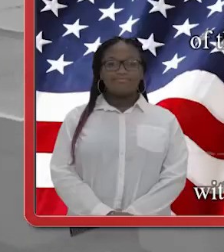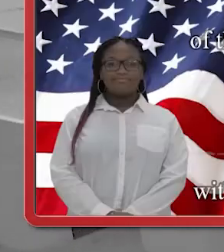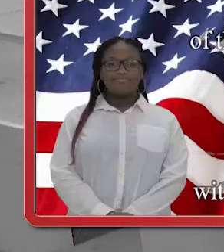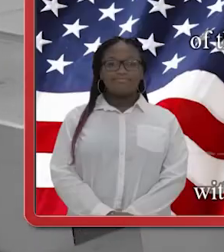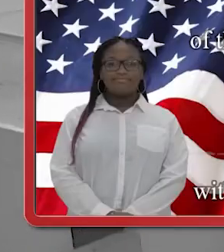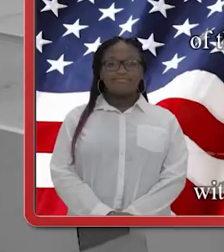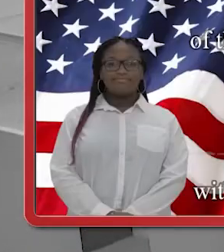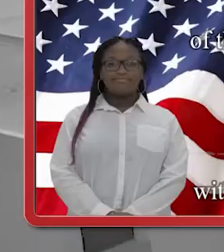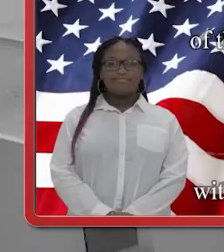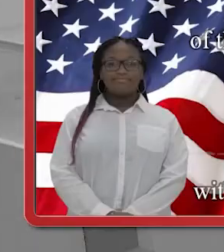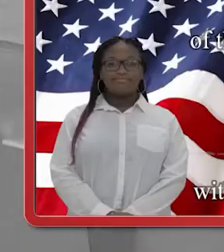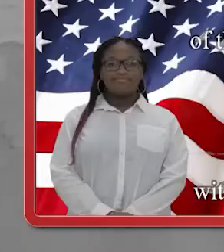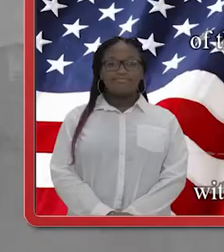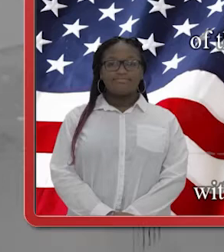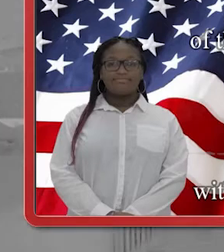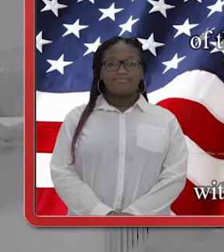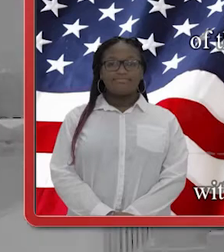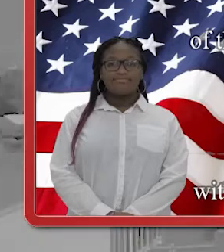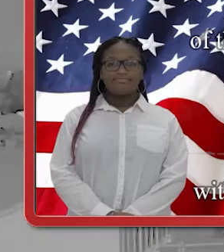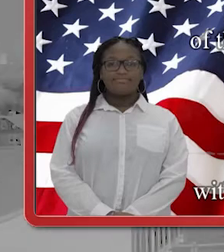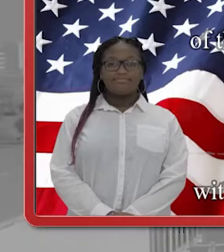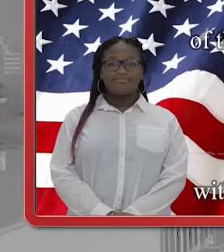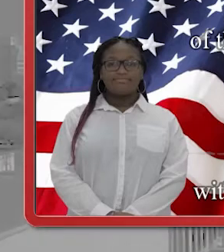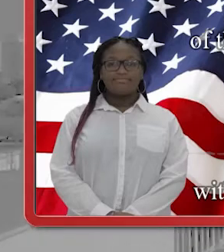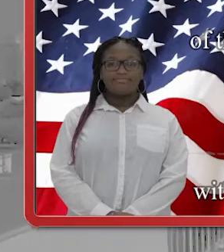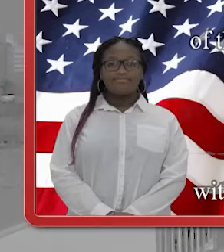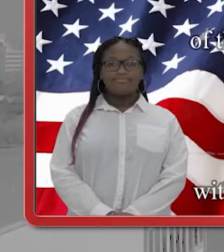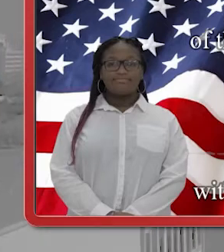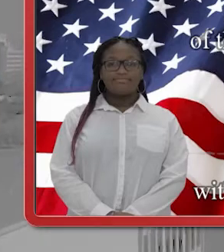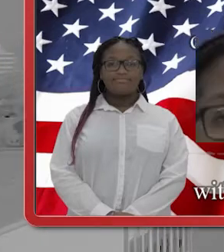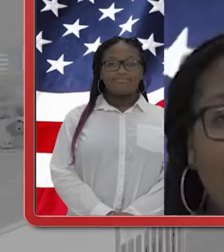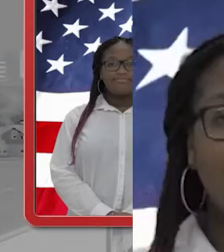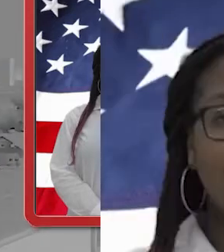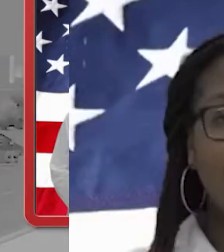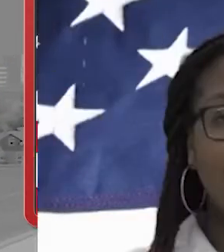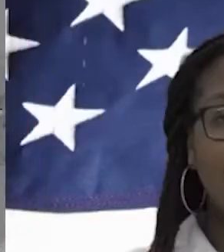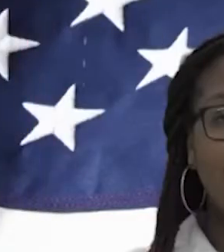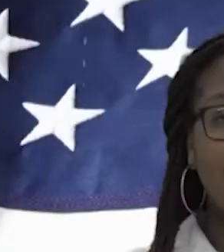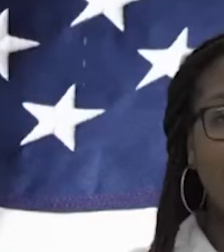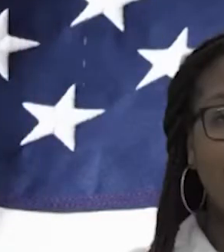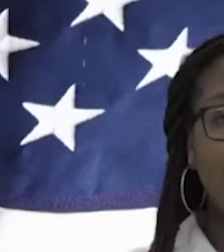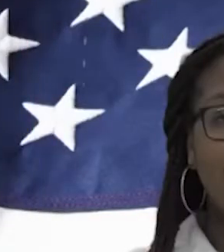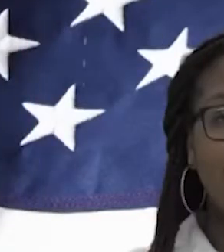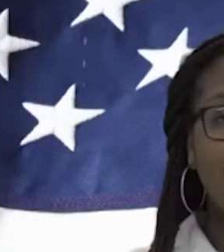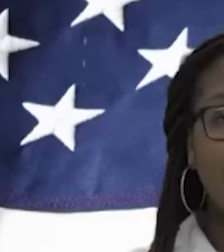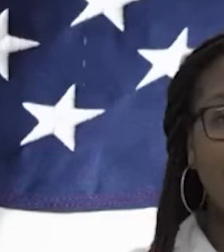have for today. Stand for the pledge. And see you tomorrow.